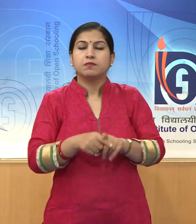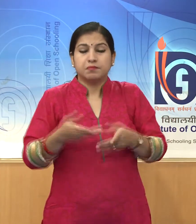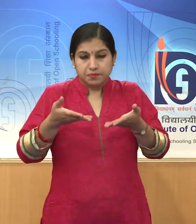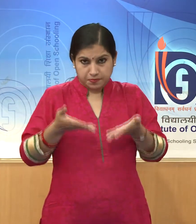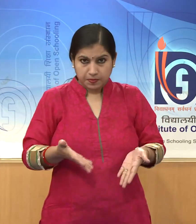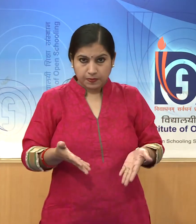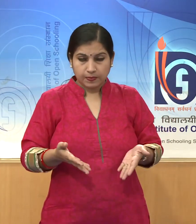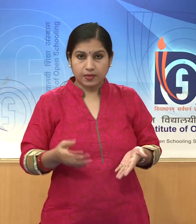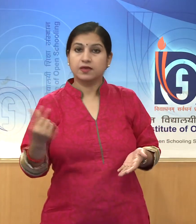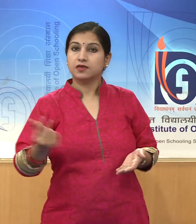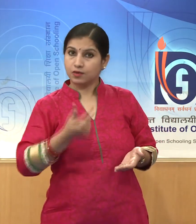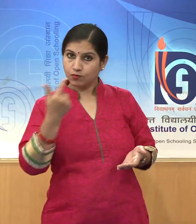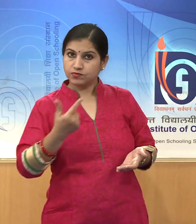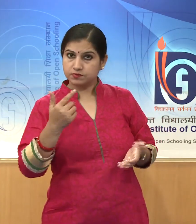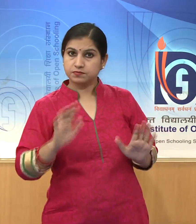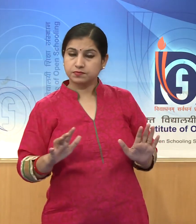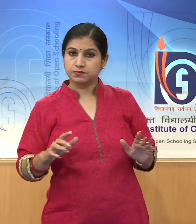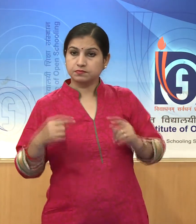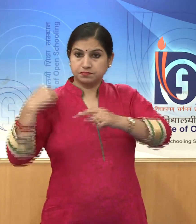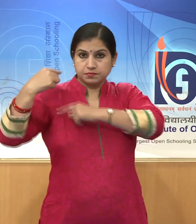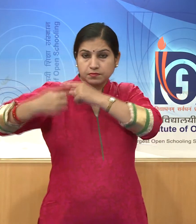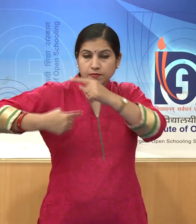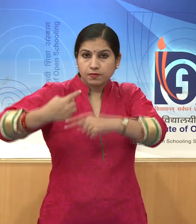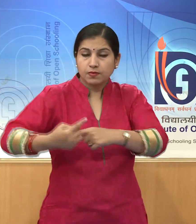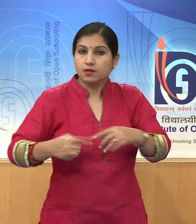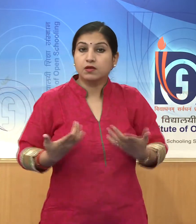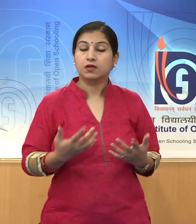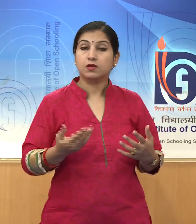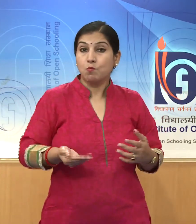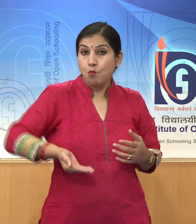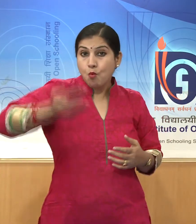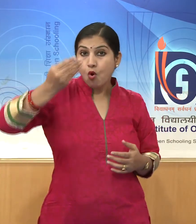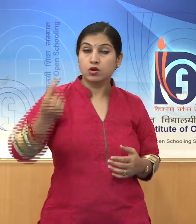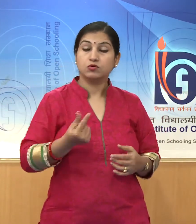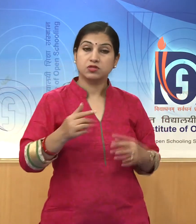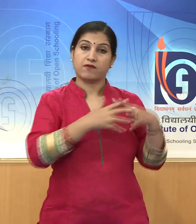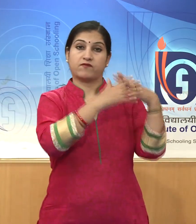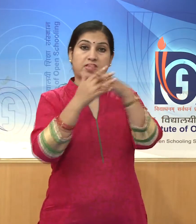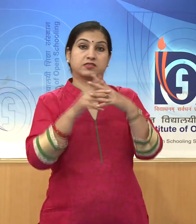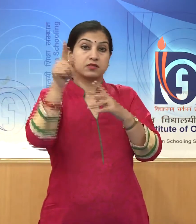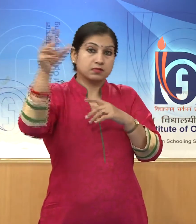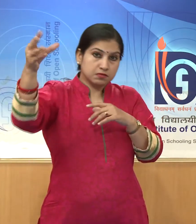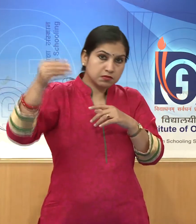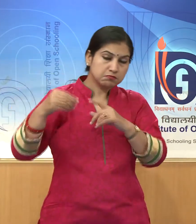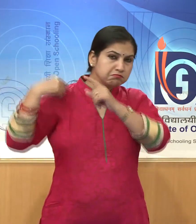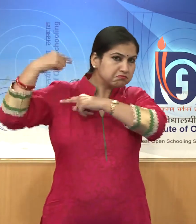which are being used by Western artists for many